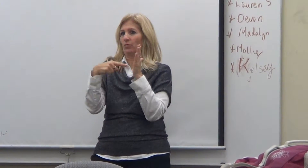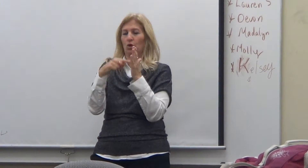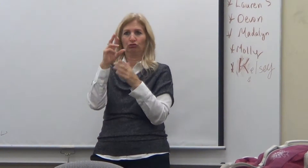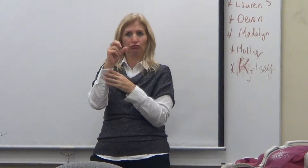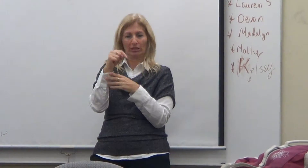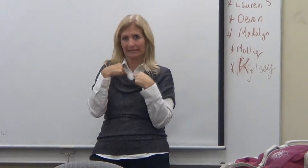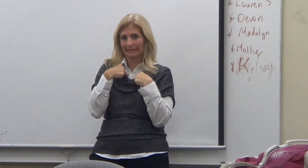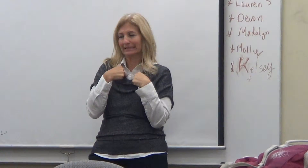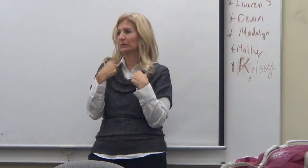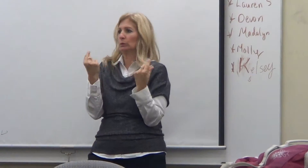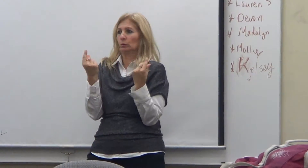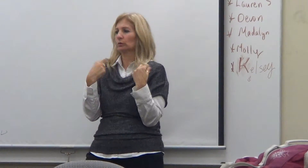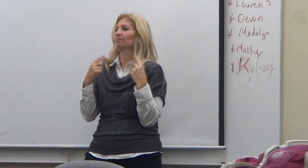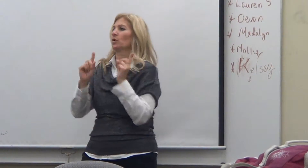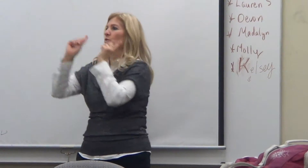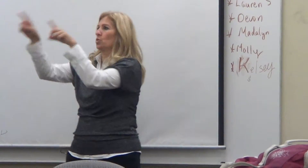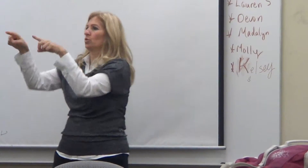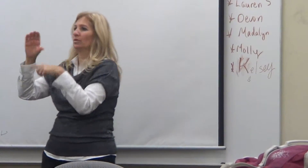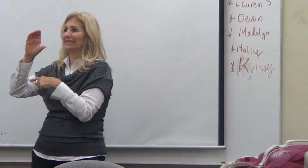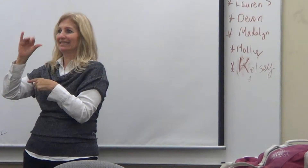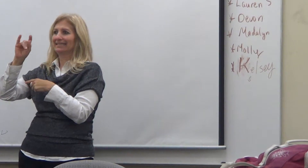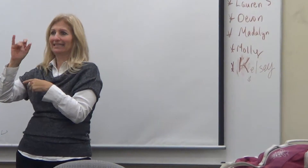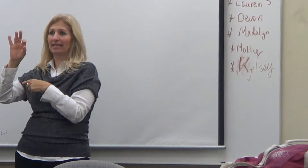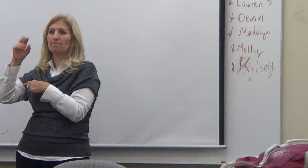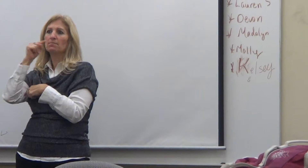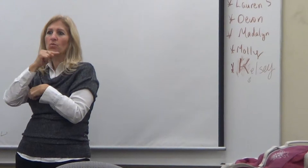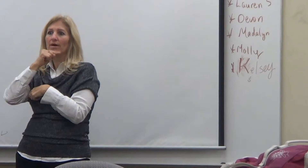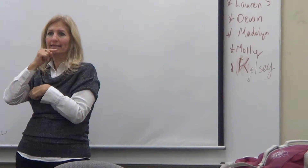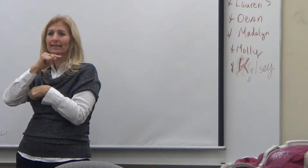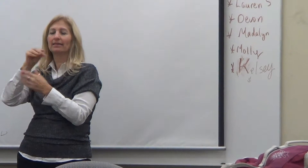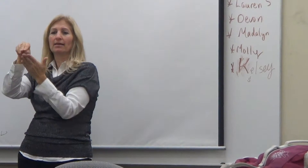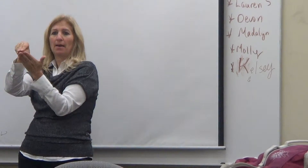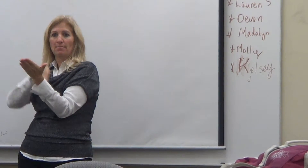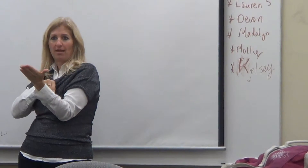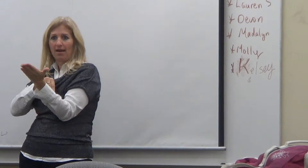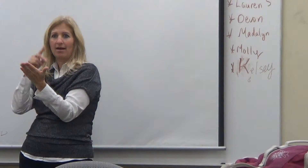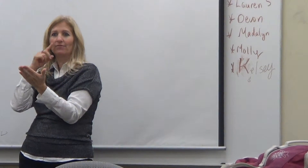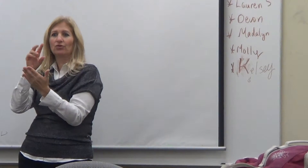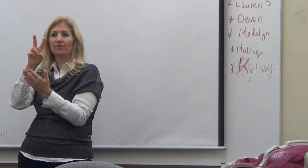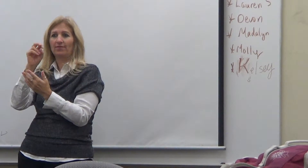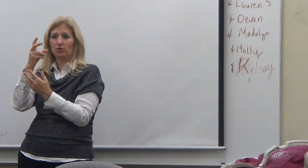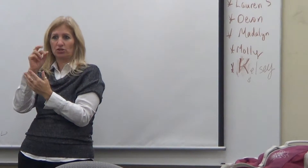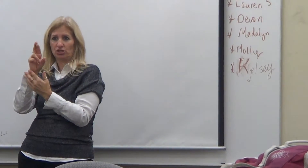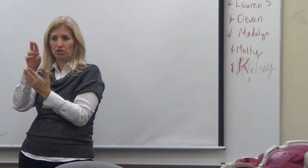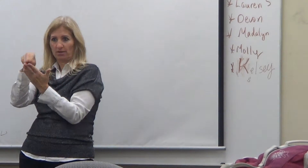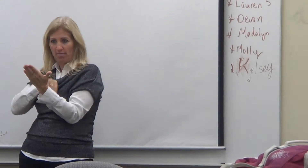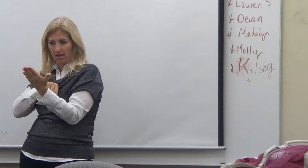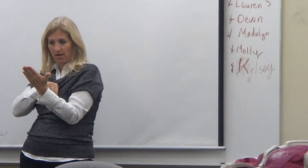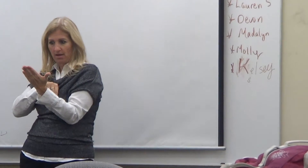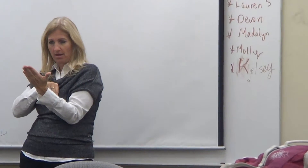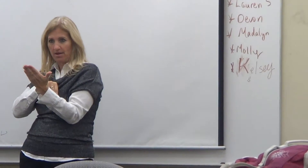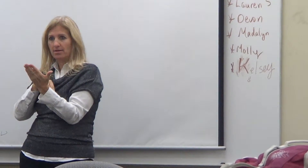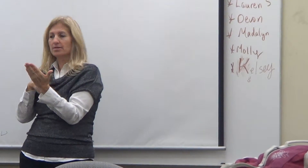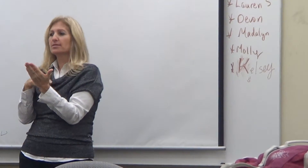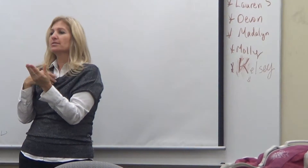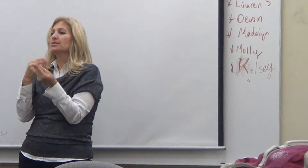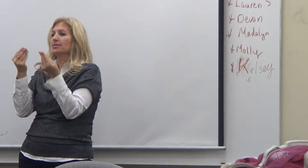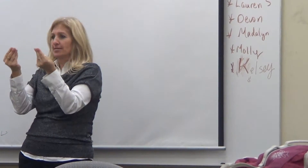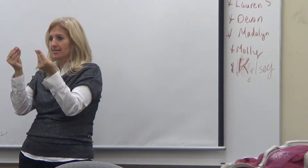So, for example, if someone is very low income, they could get their portable